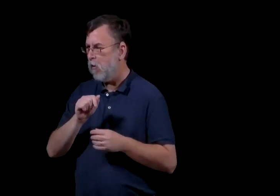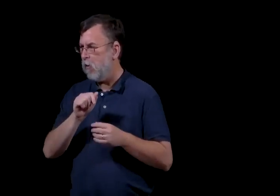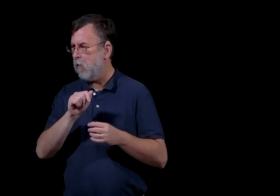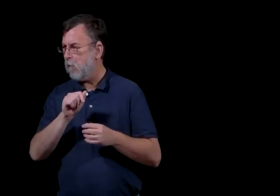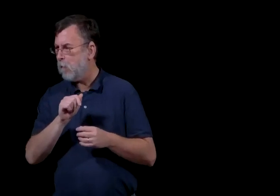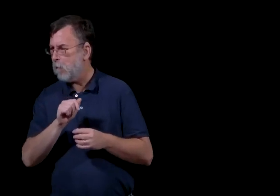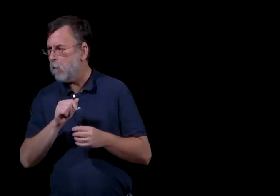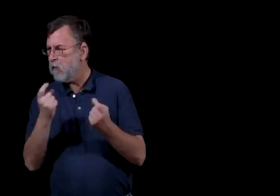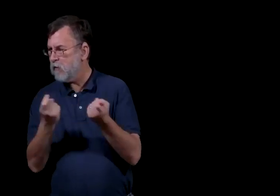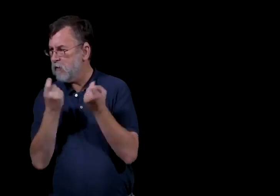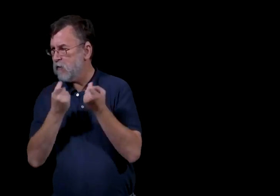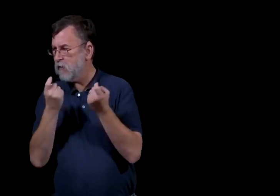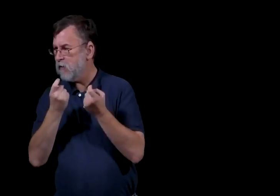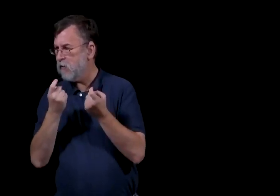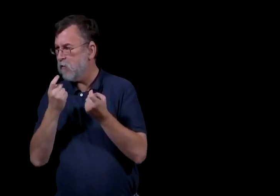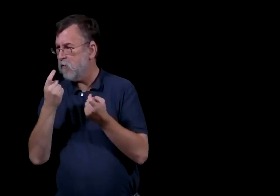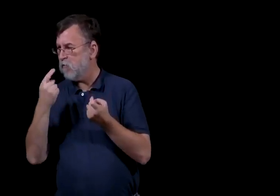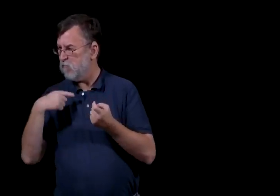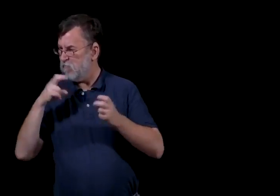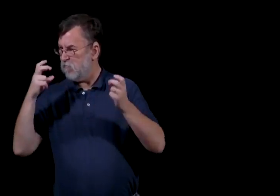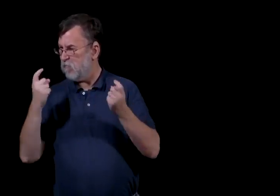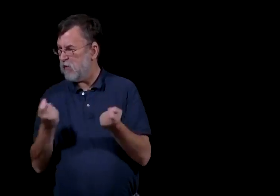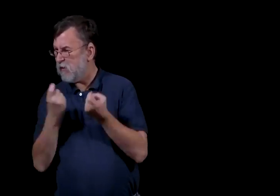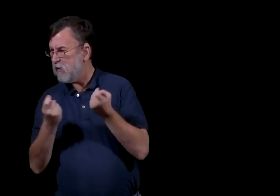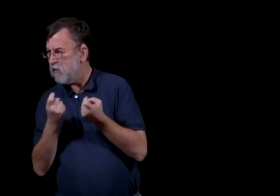Someone is saying, my sin.